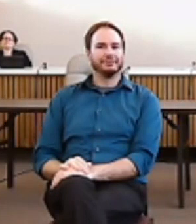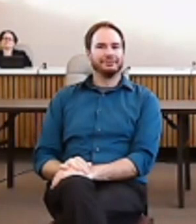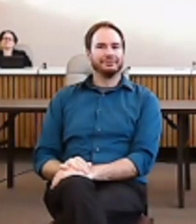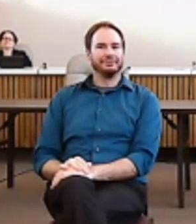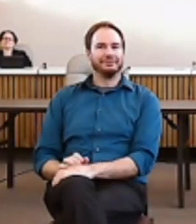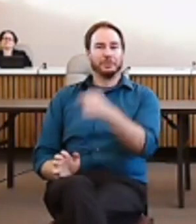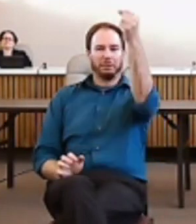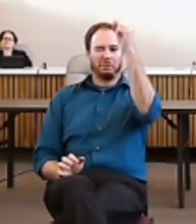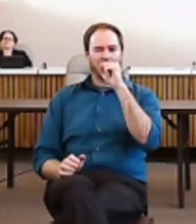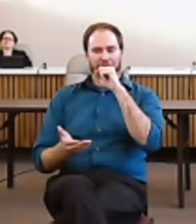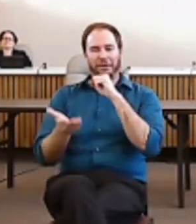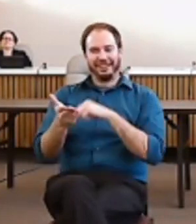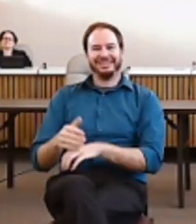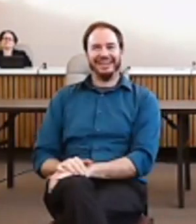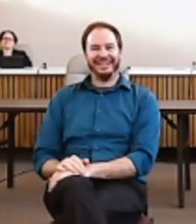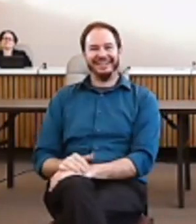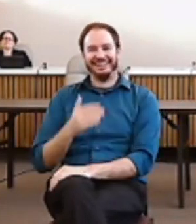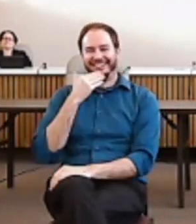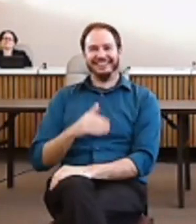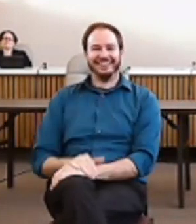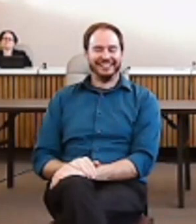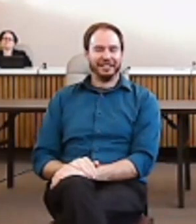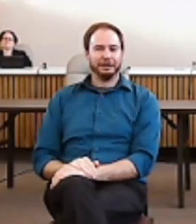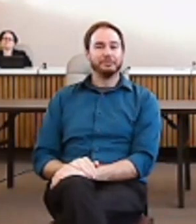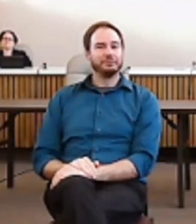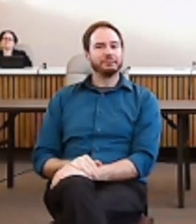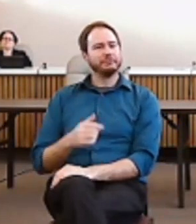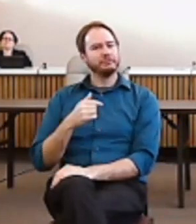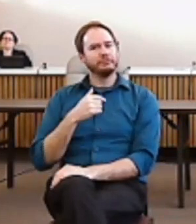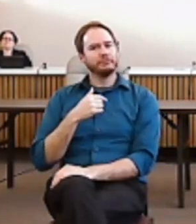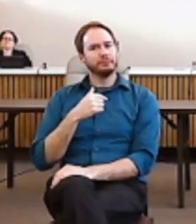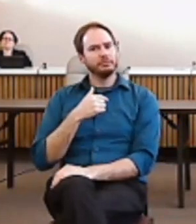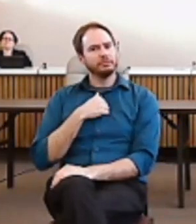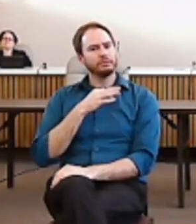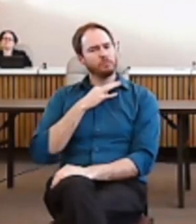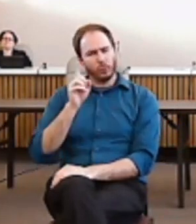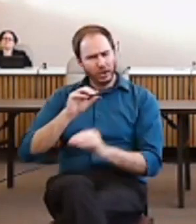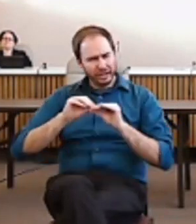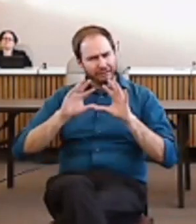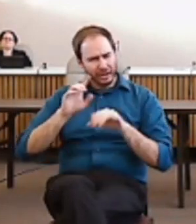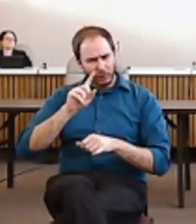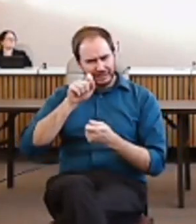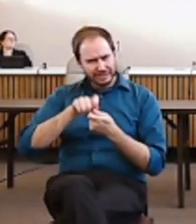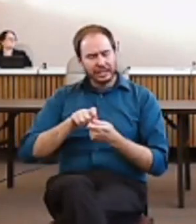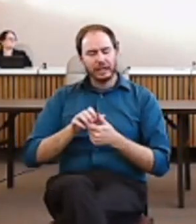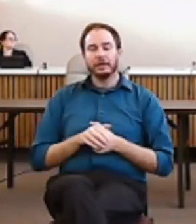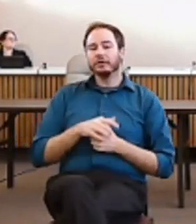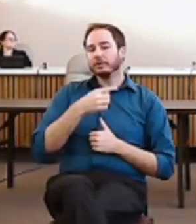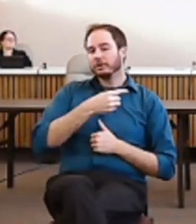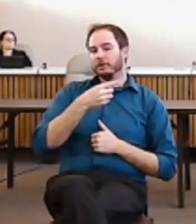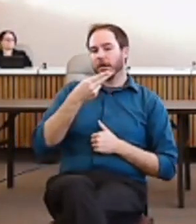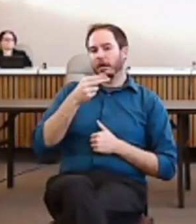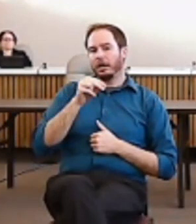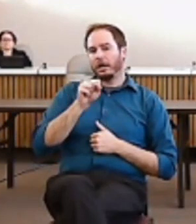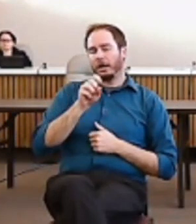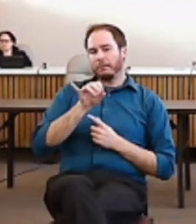I just like, You can pull it down to you. There you go. I just like qualification as to where it is. So this is at the